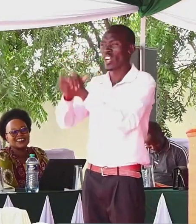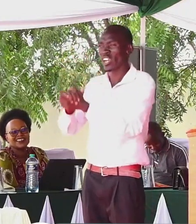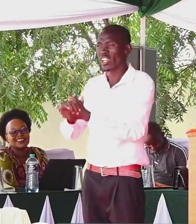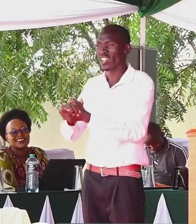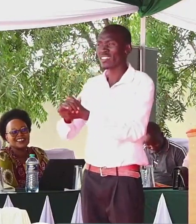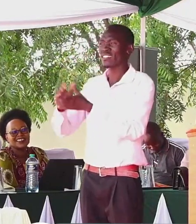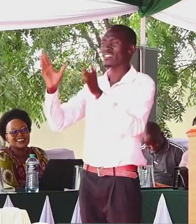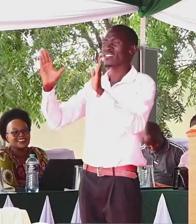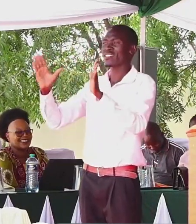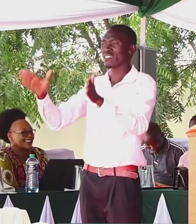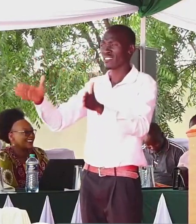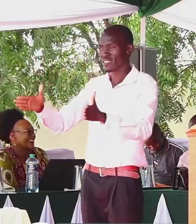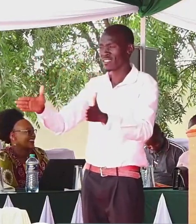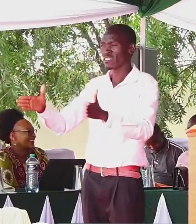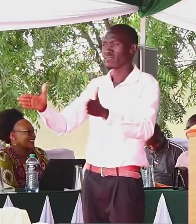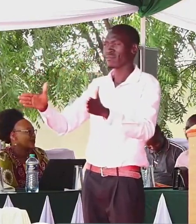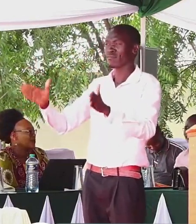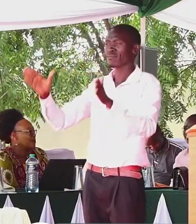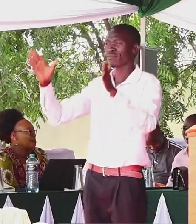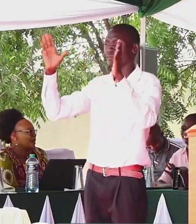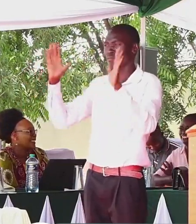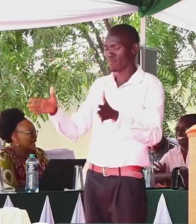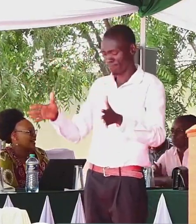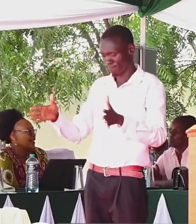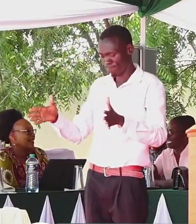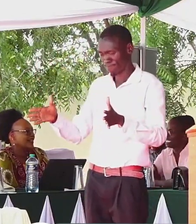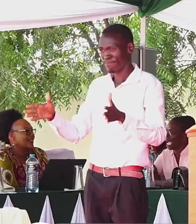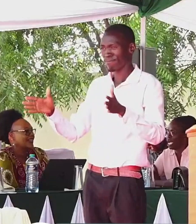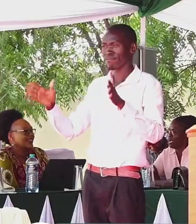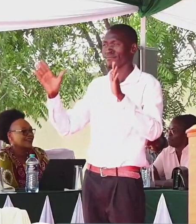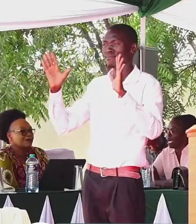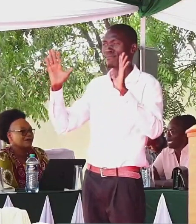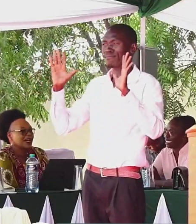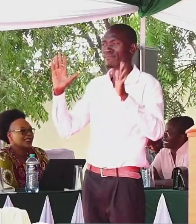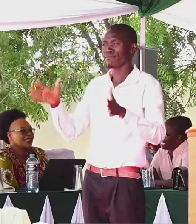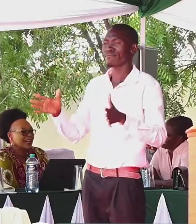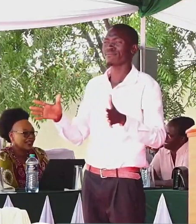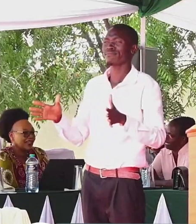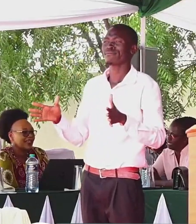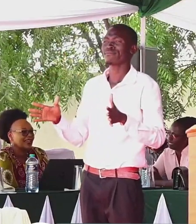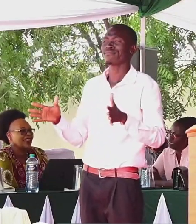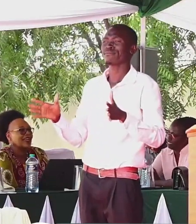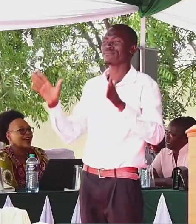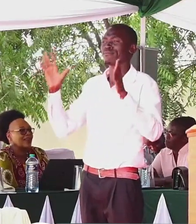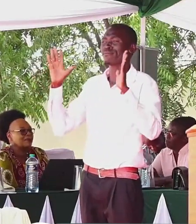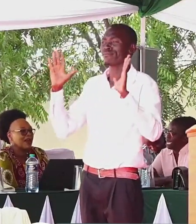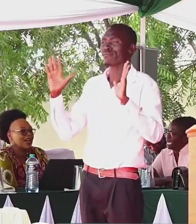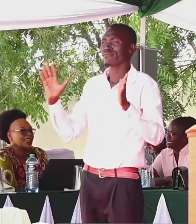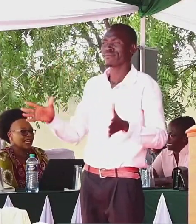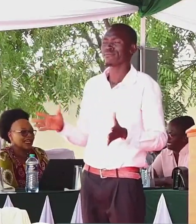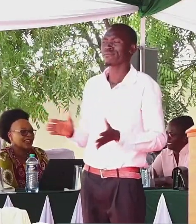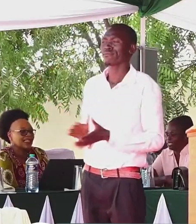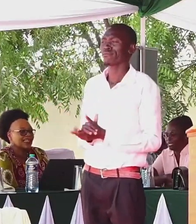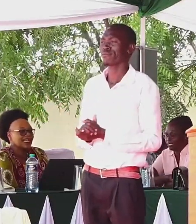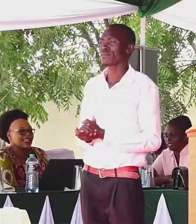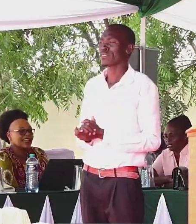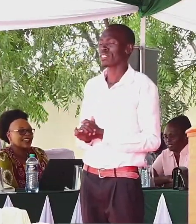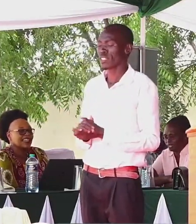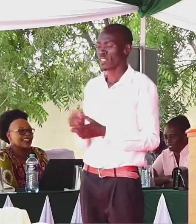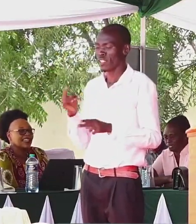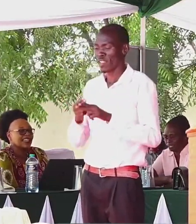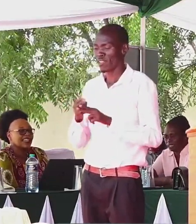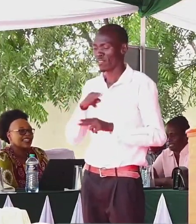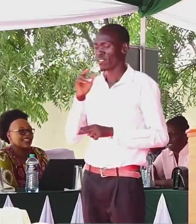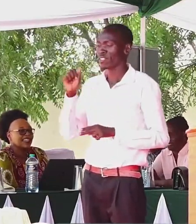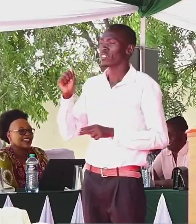Na. Paya. Na. Mata. Mata. My name is